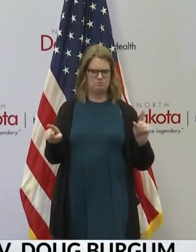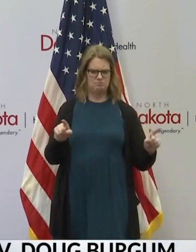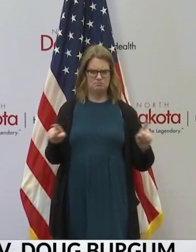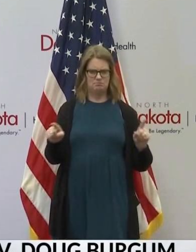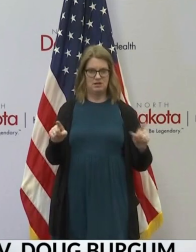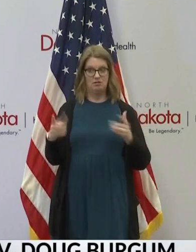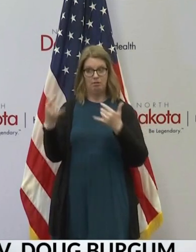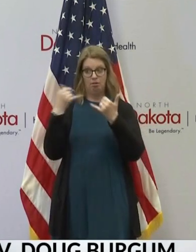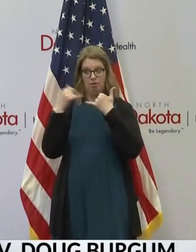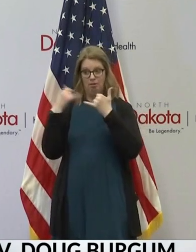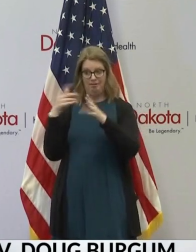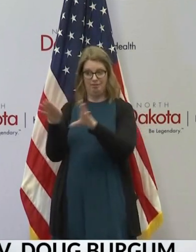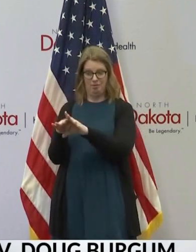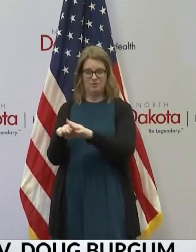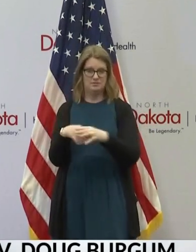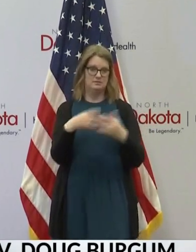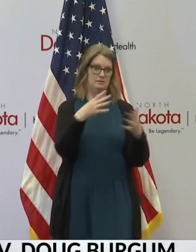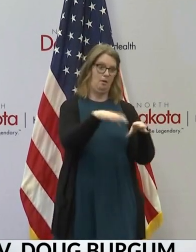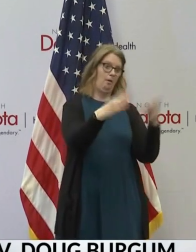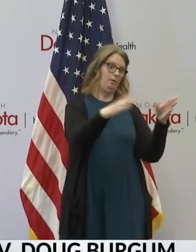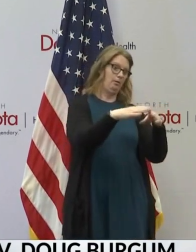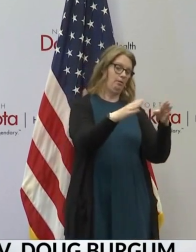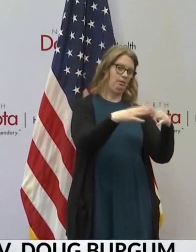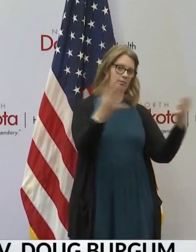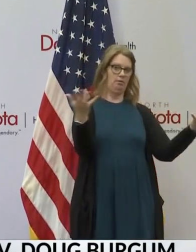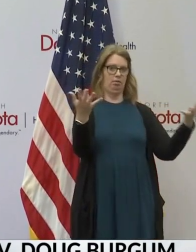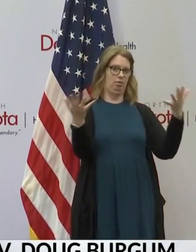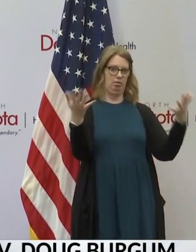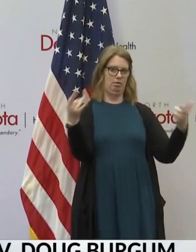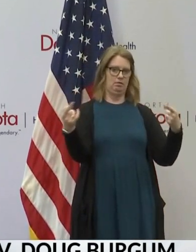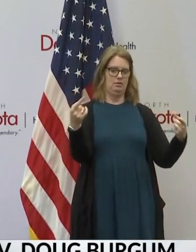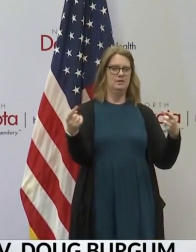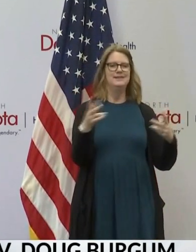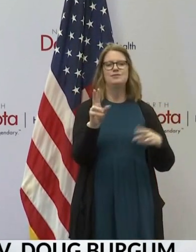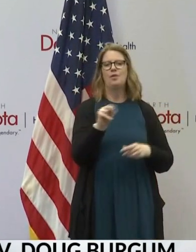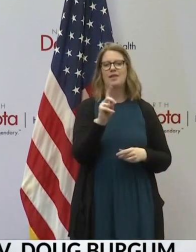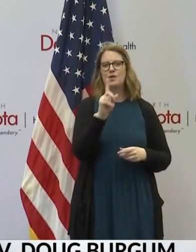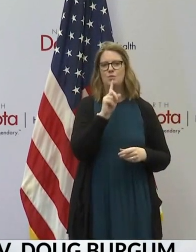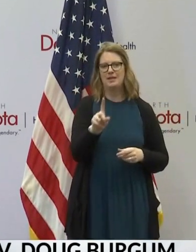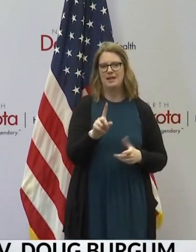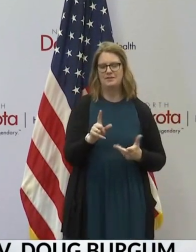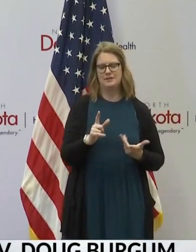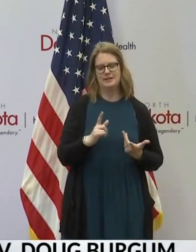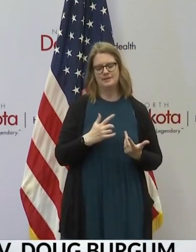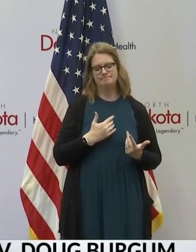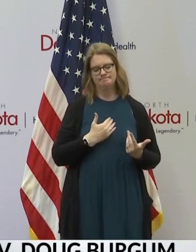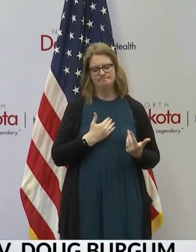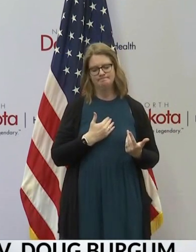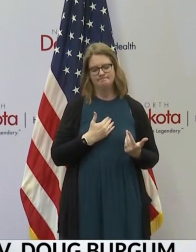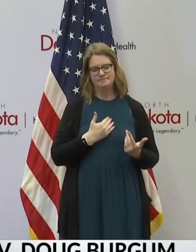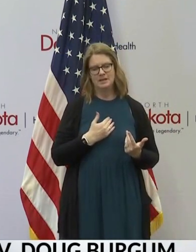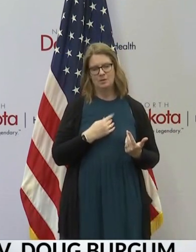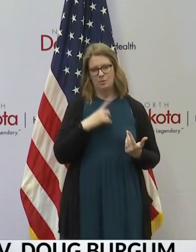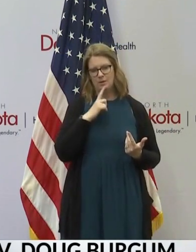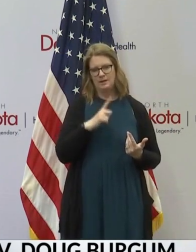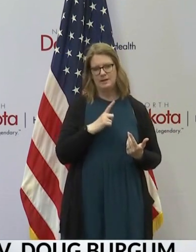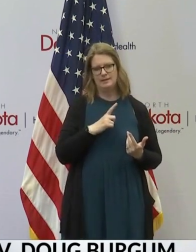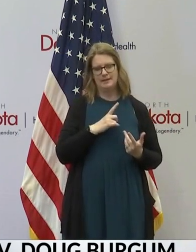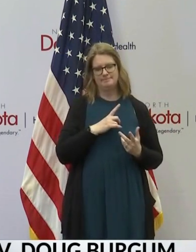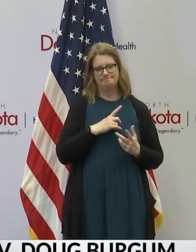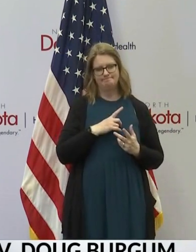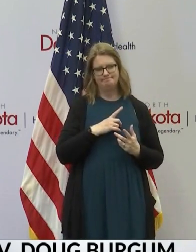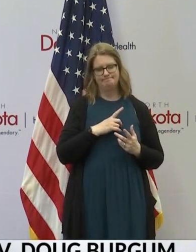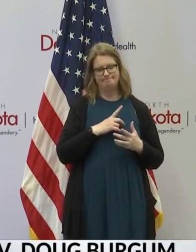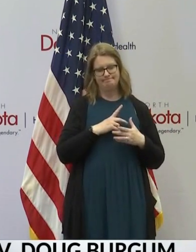is a time period, during this period of opening up, that North Dakotans have to really dig deep in terms of their patience, their kindness, and their understanding. Those